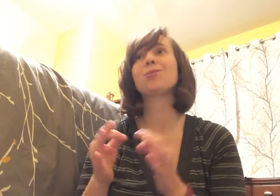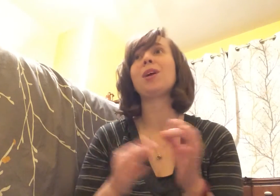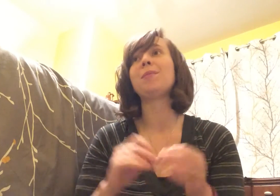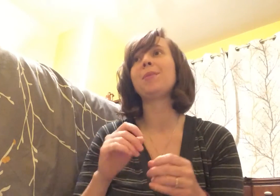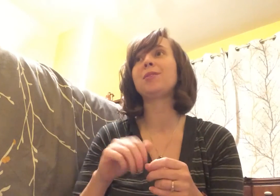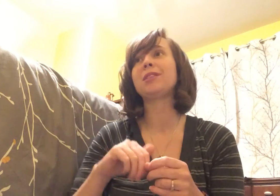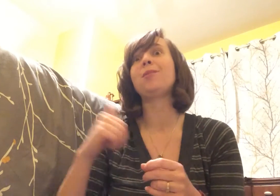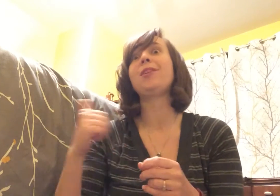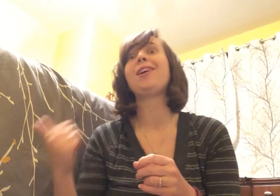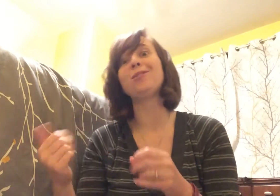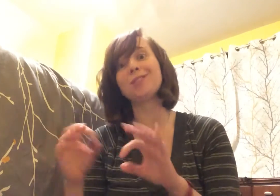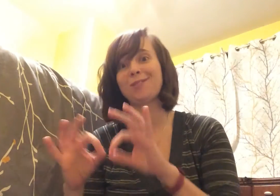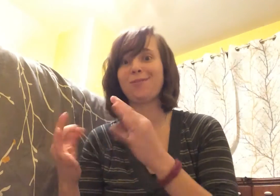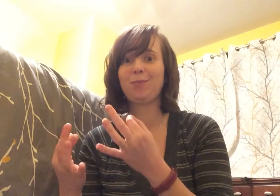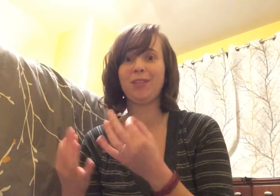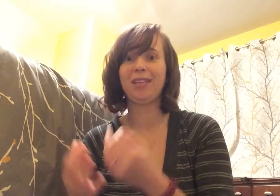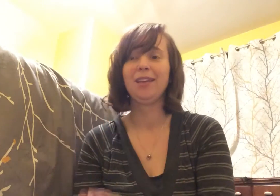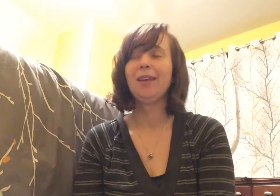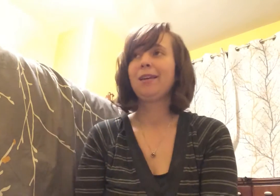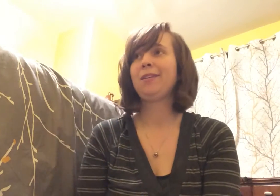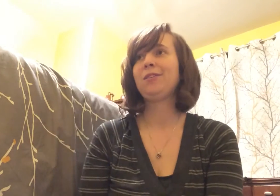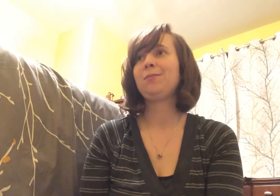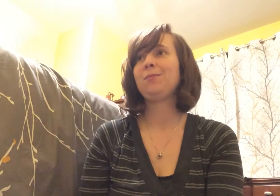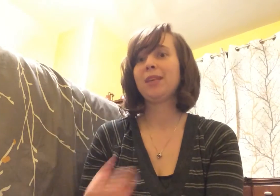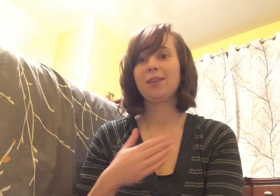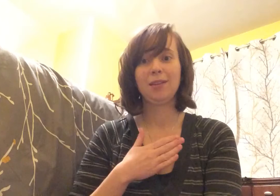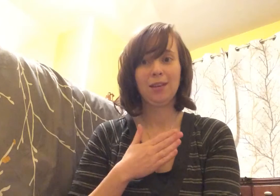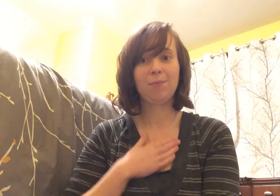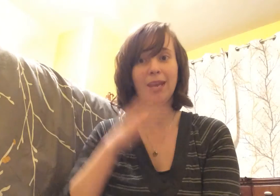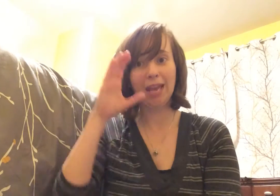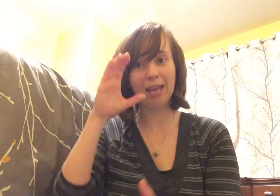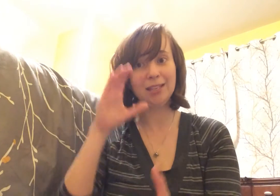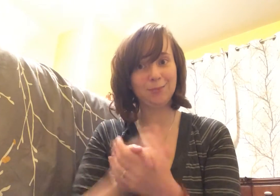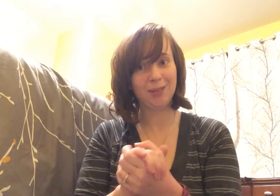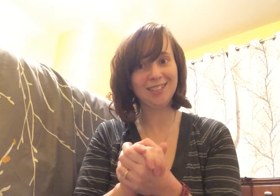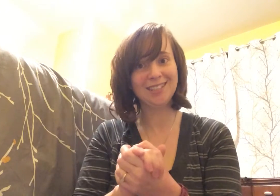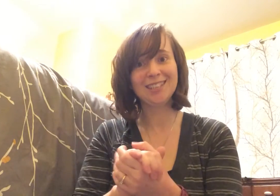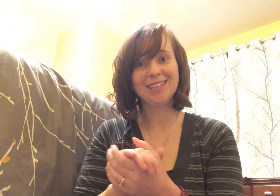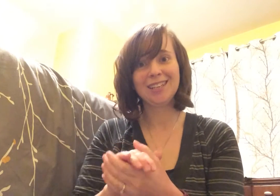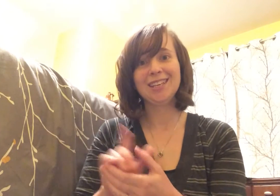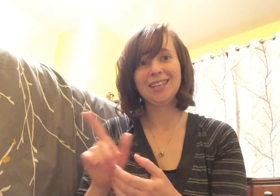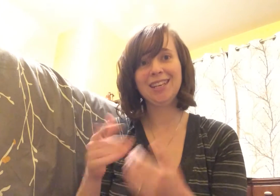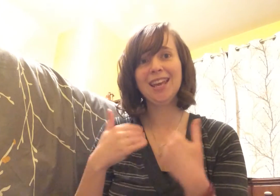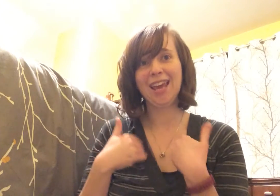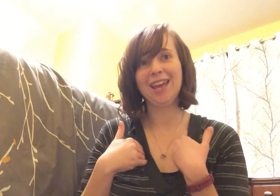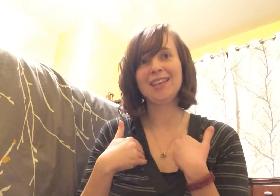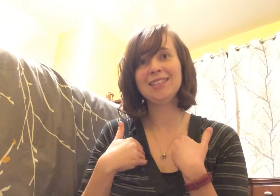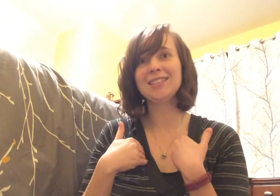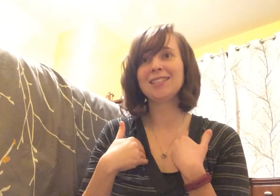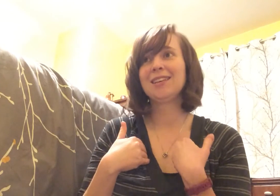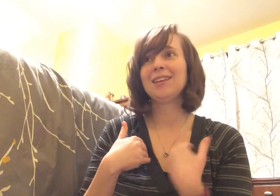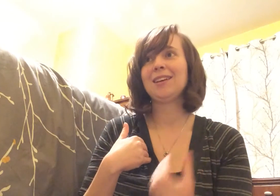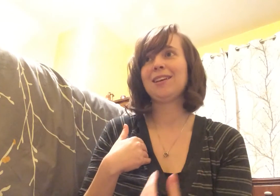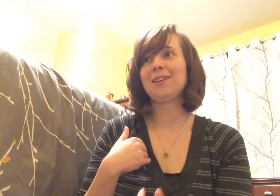describe about someone else's family. Like my husband, he has